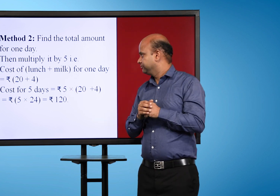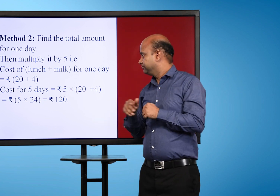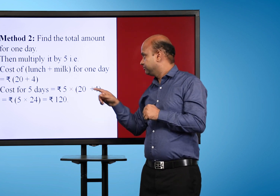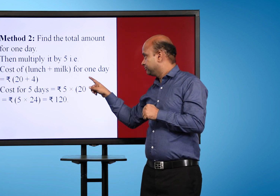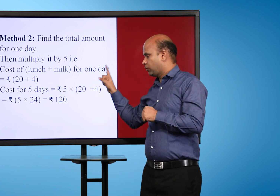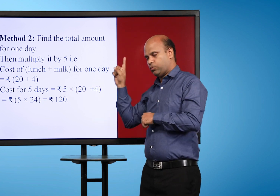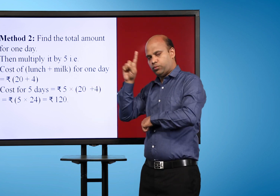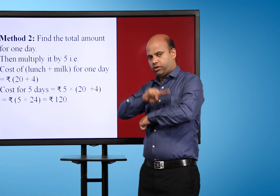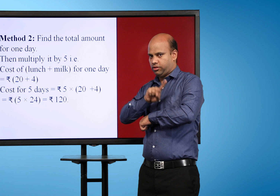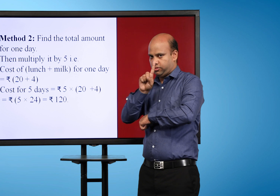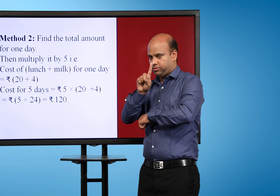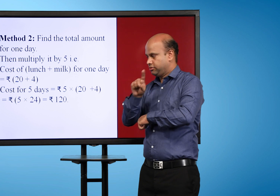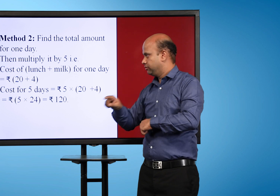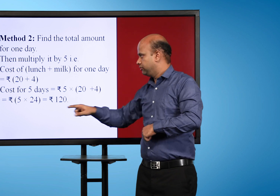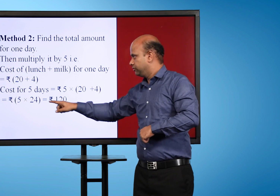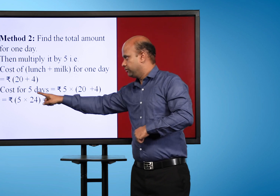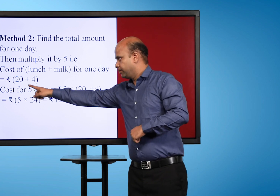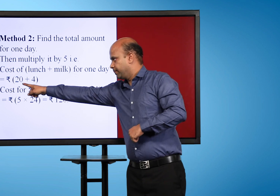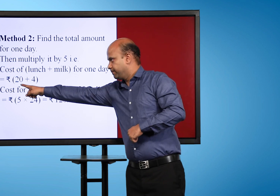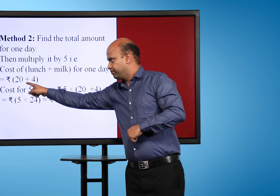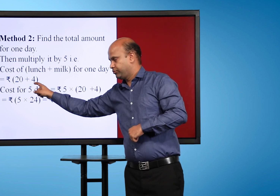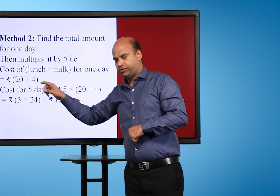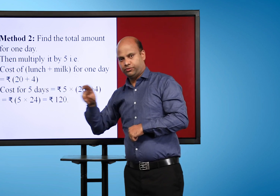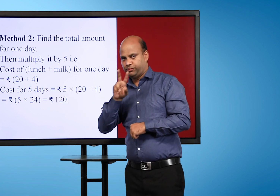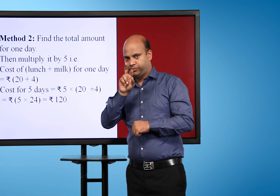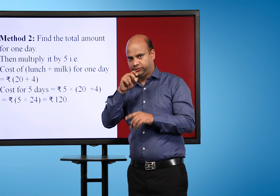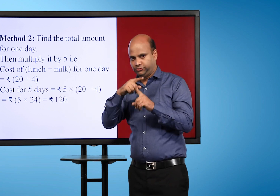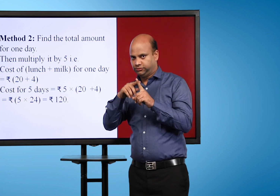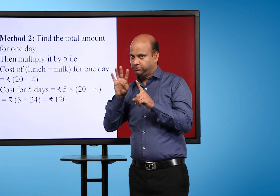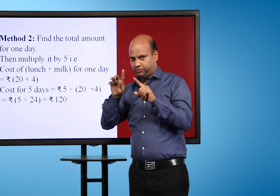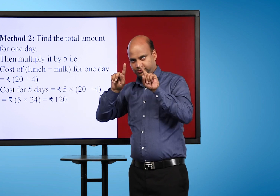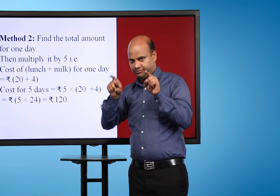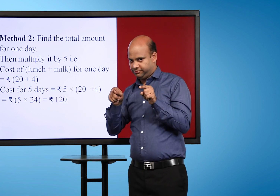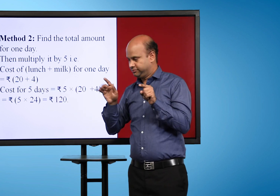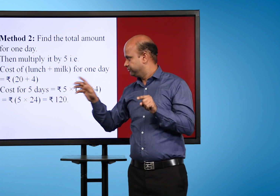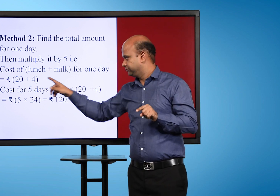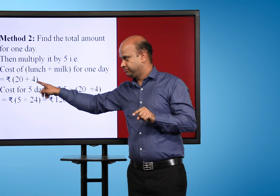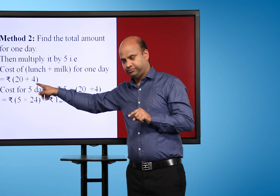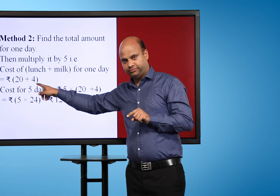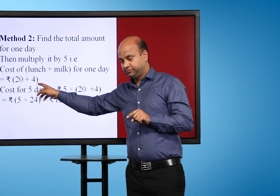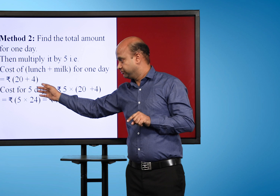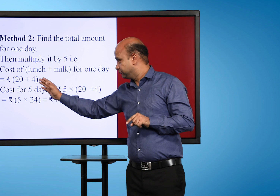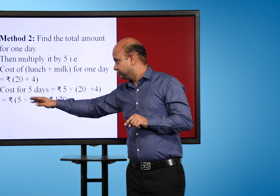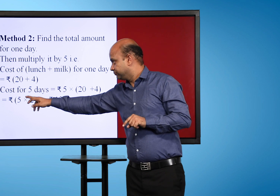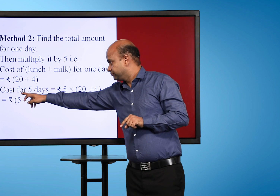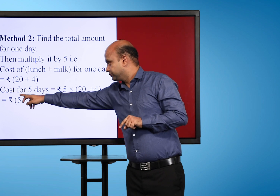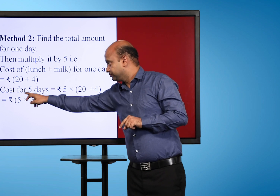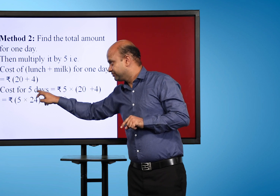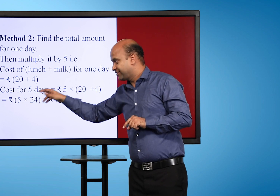for 1 day is equal to, in brackets, 20 plus 4 rupees. Cost